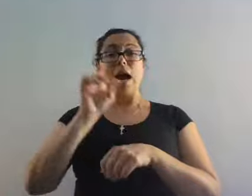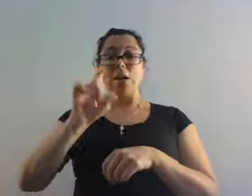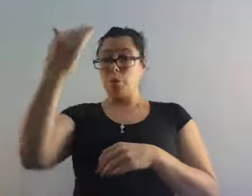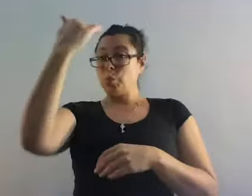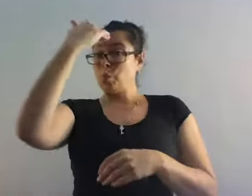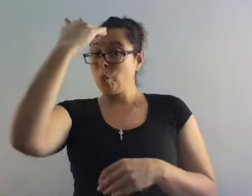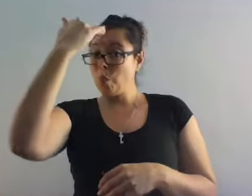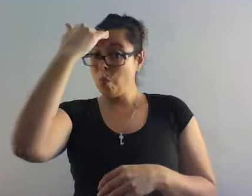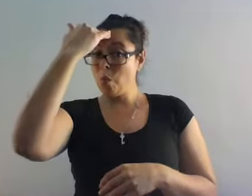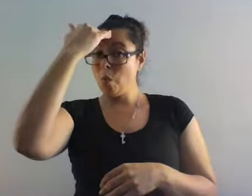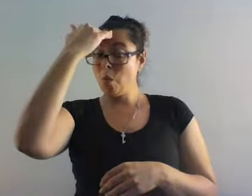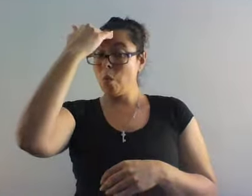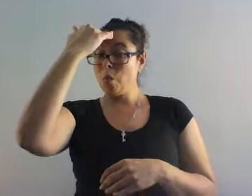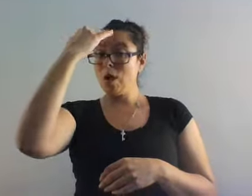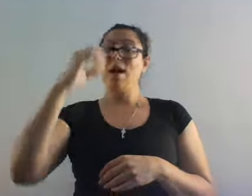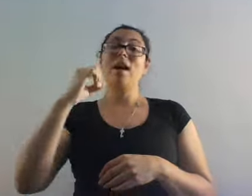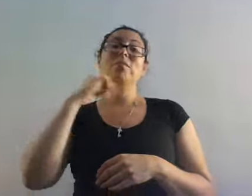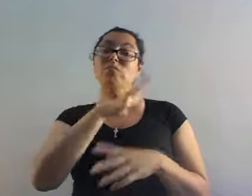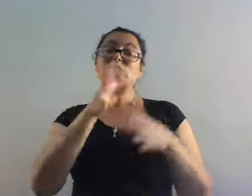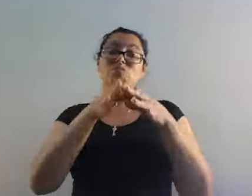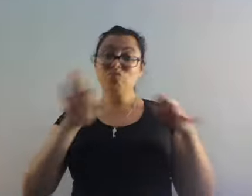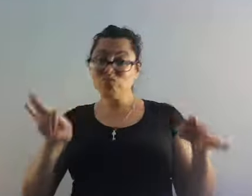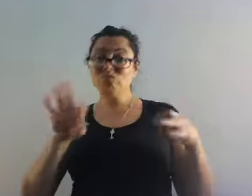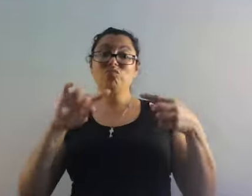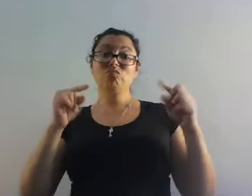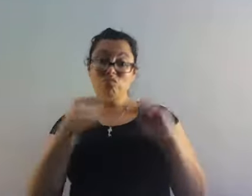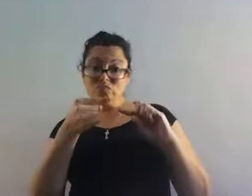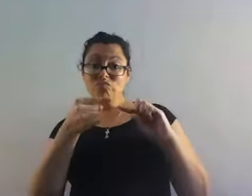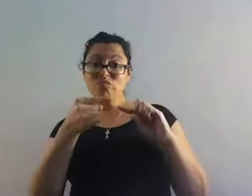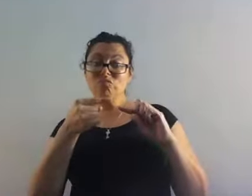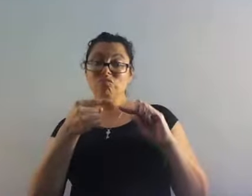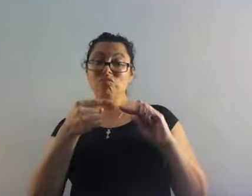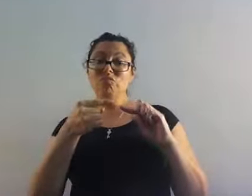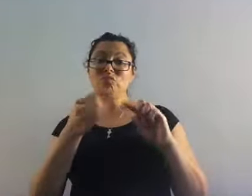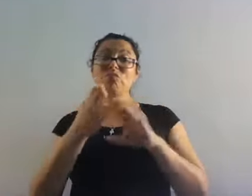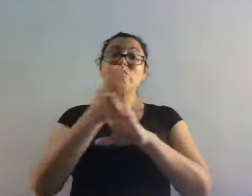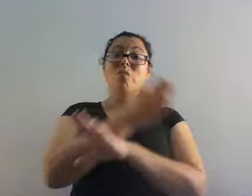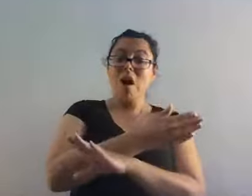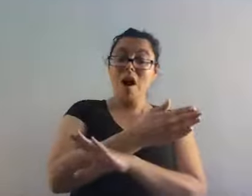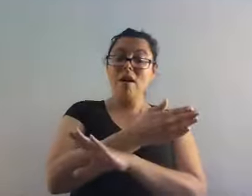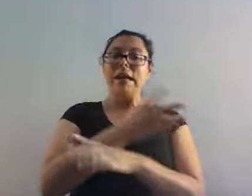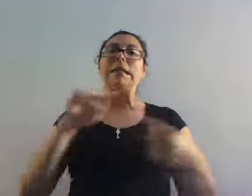prior injury and injure that same part. So they suffer a new injury at work,